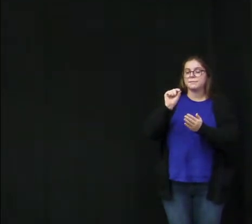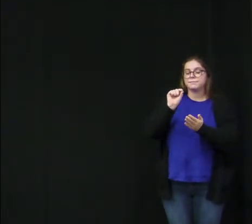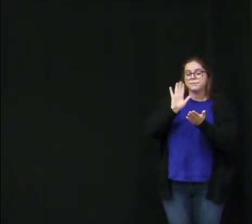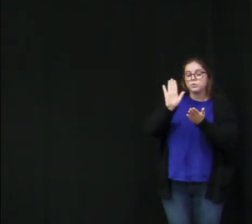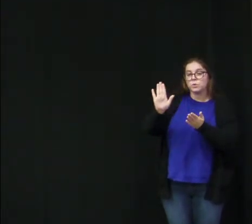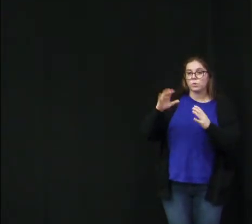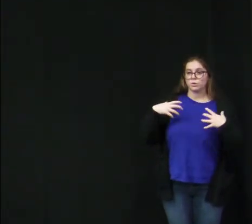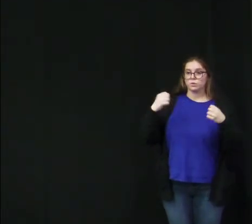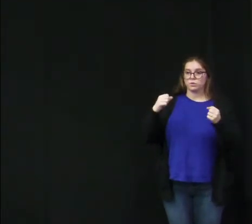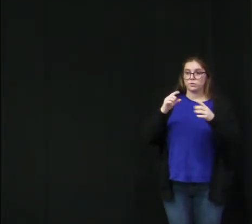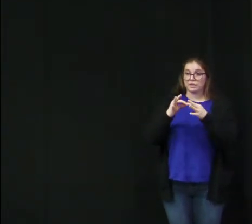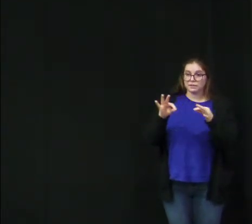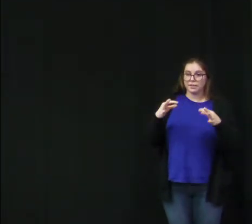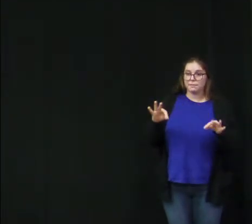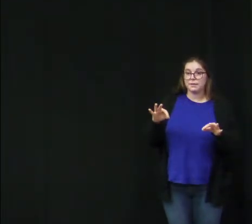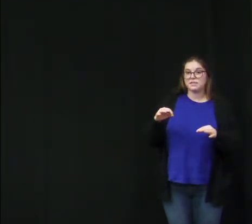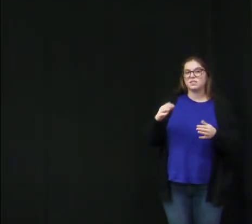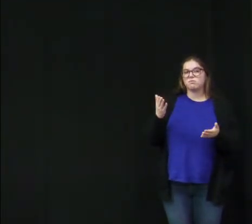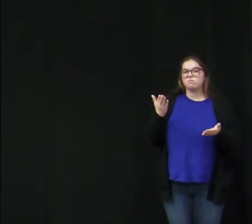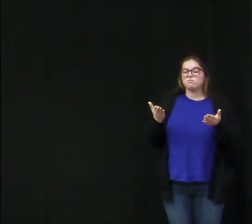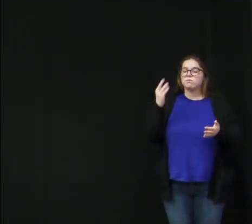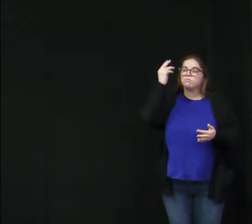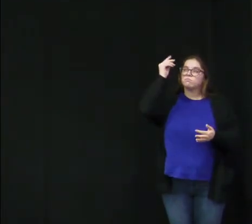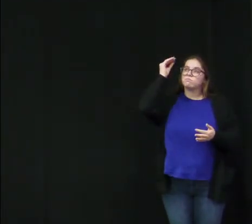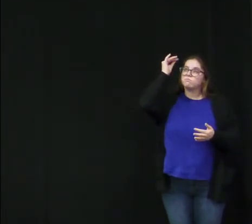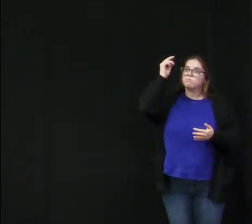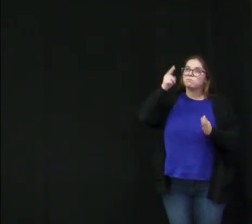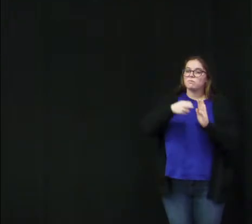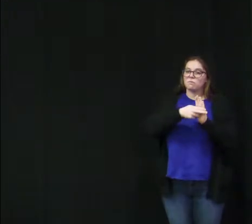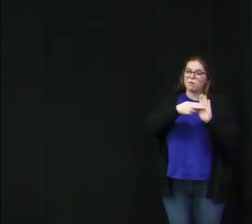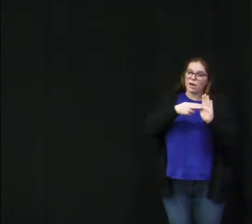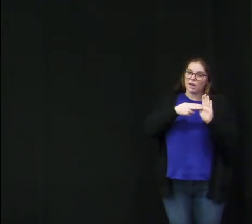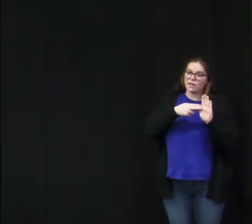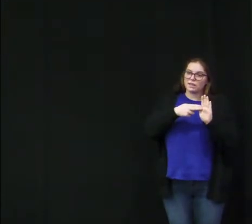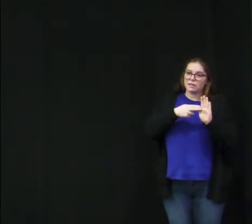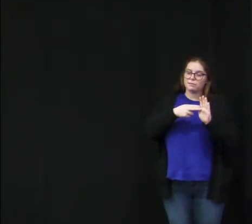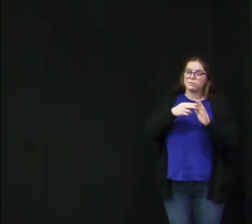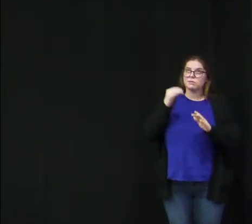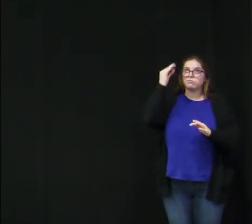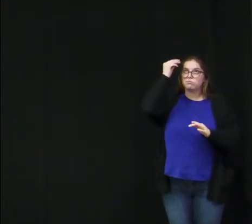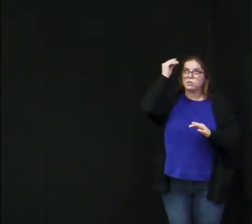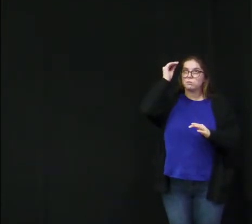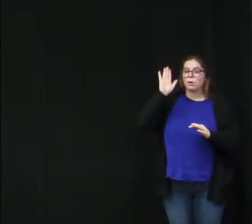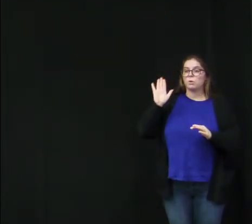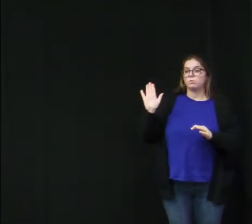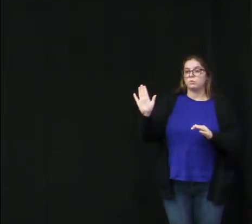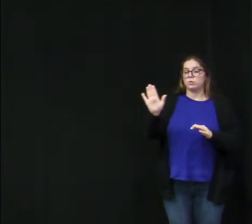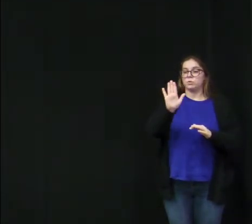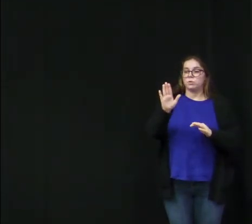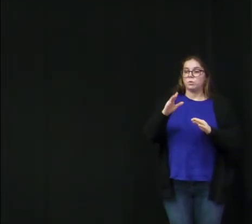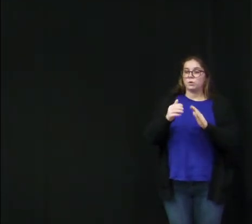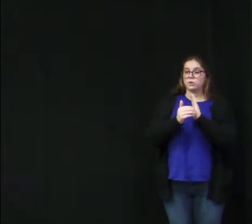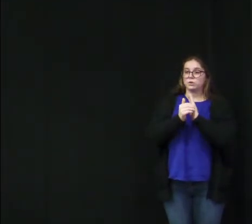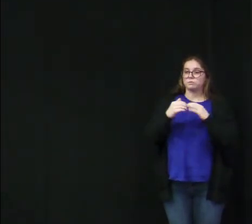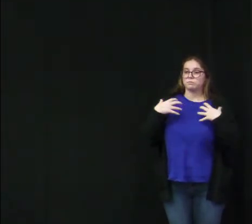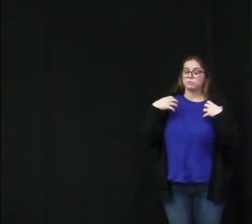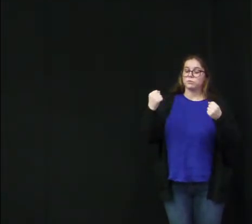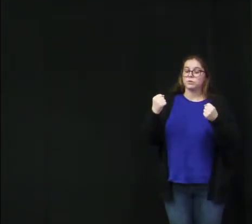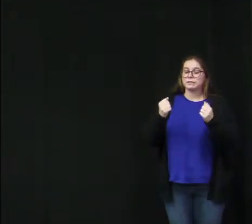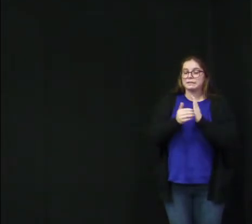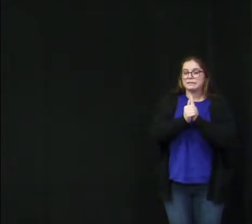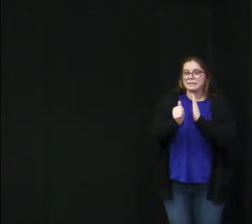about, highlight them and then think about where your strengths and needs are as it relates to